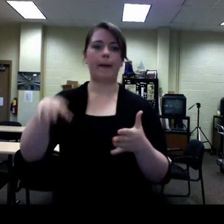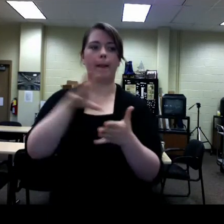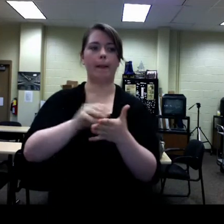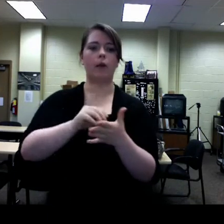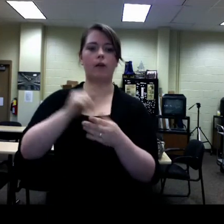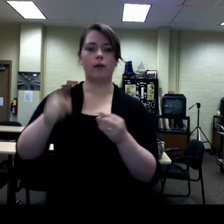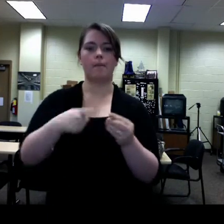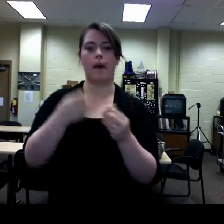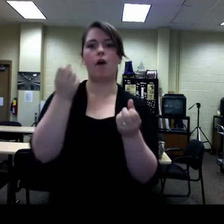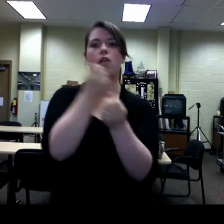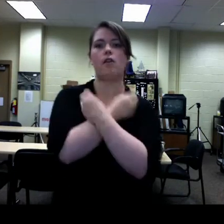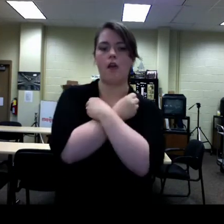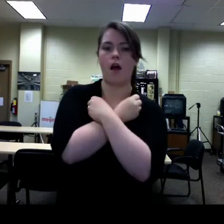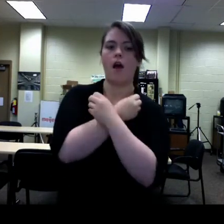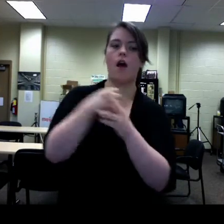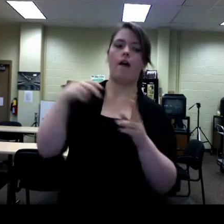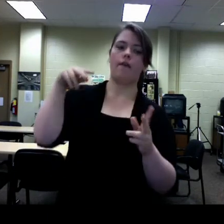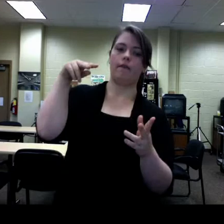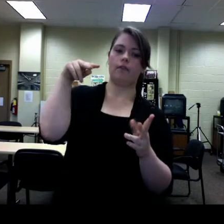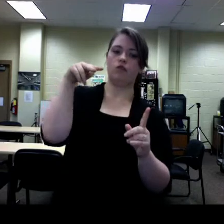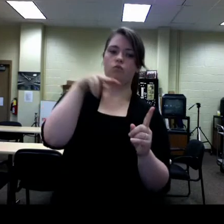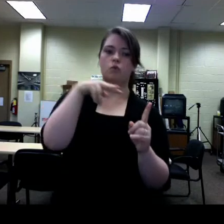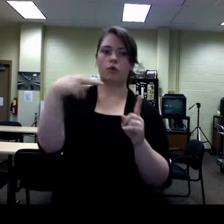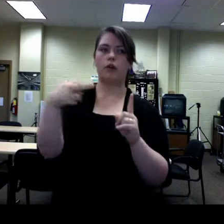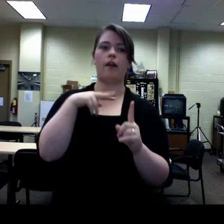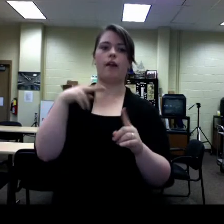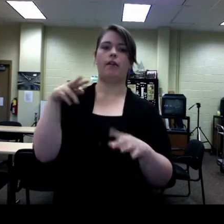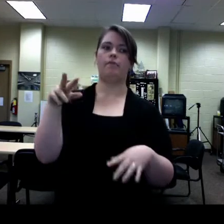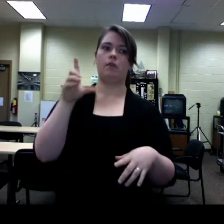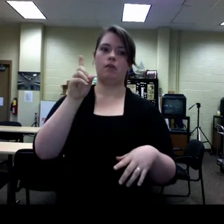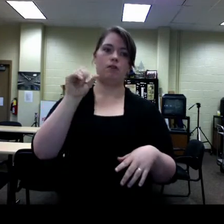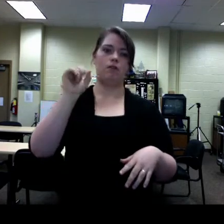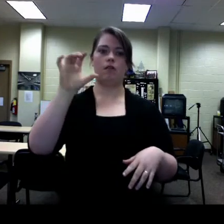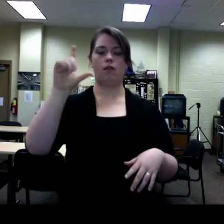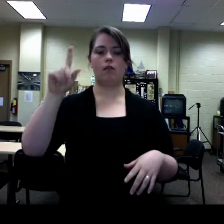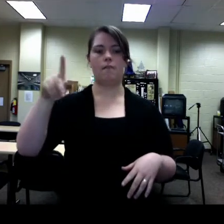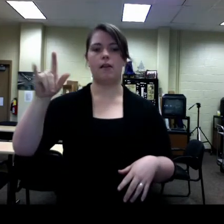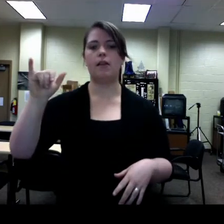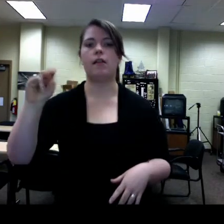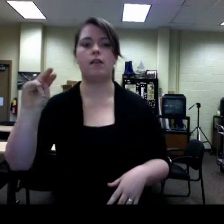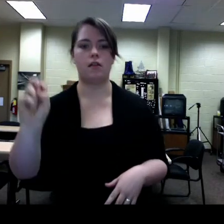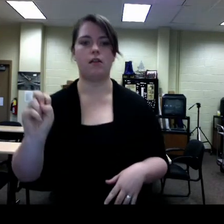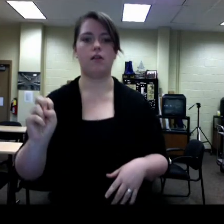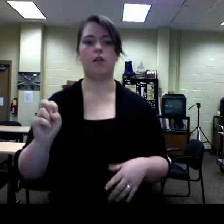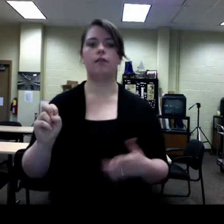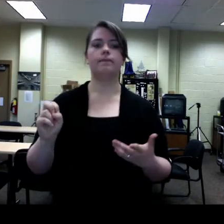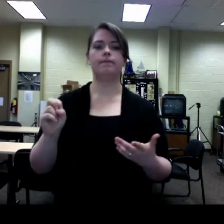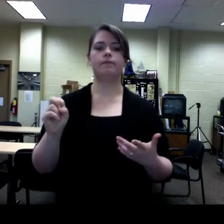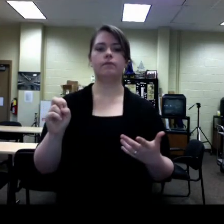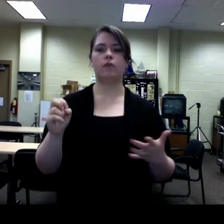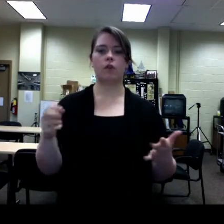discipline? We're going to look at the what causes us to be attracted, what causes us to pair